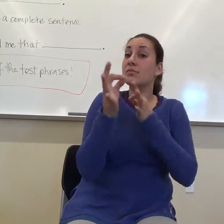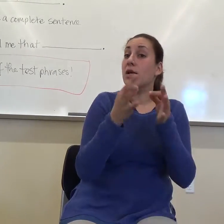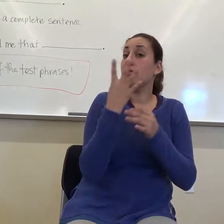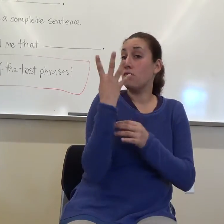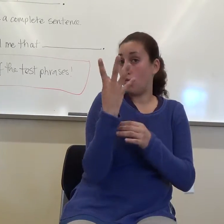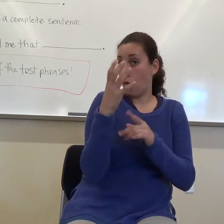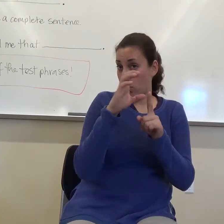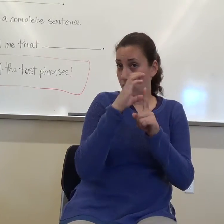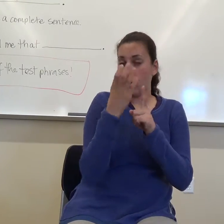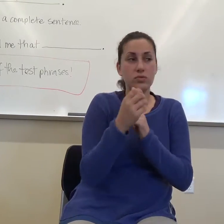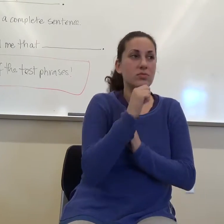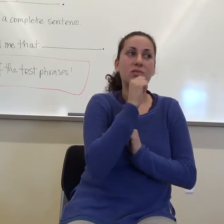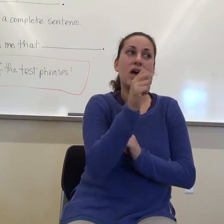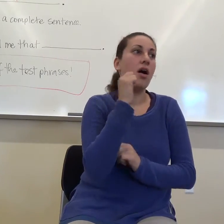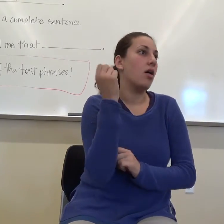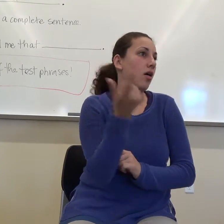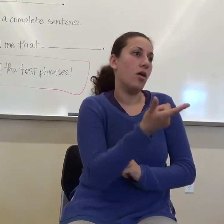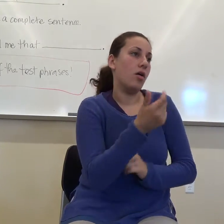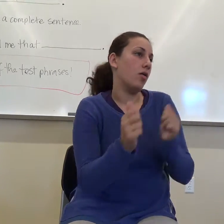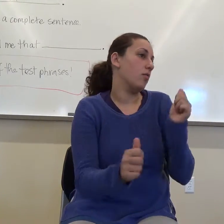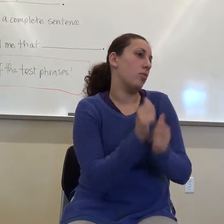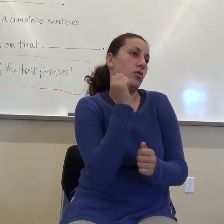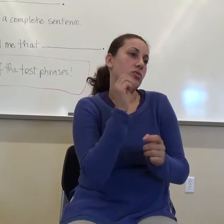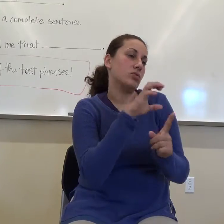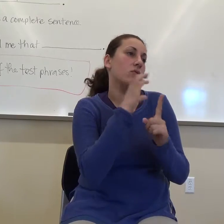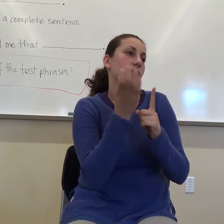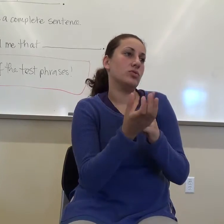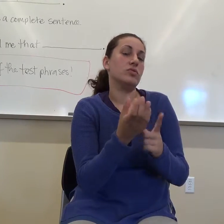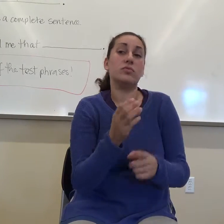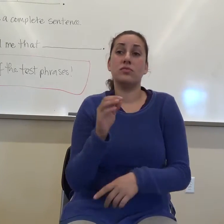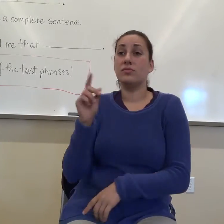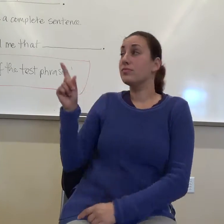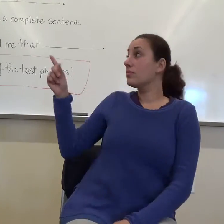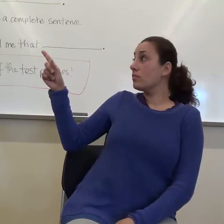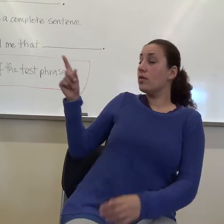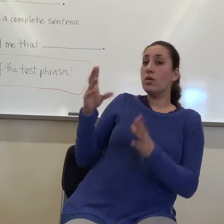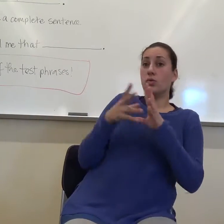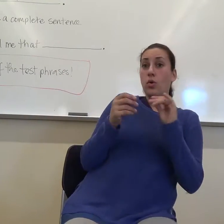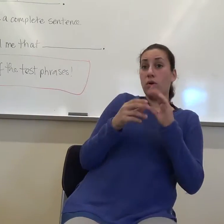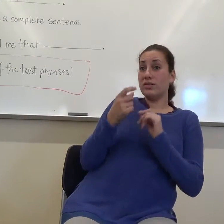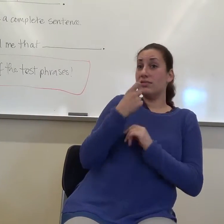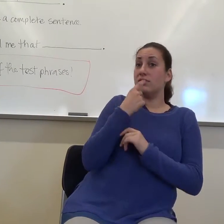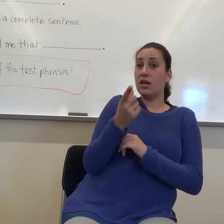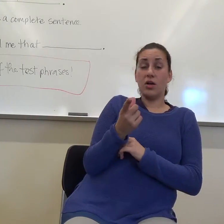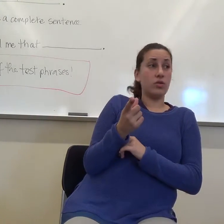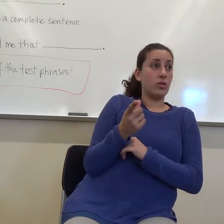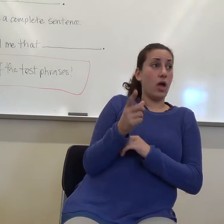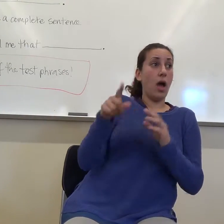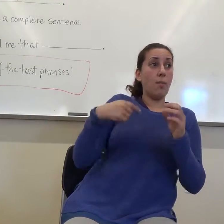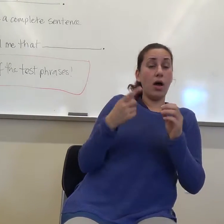Okay? Does it tell us about it illustrating the nature of true